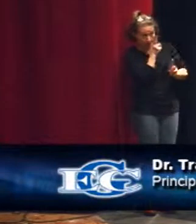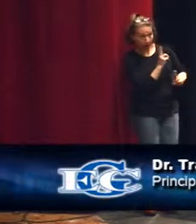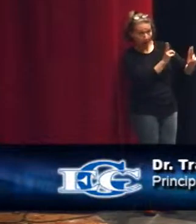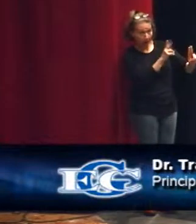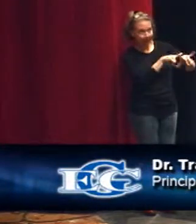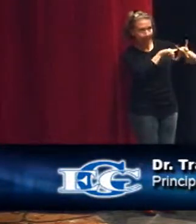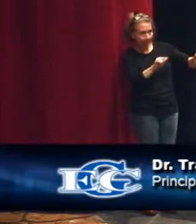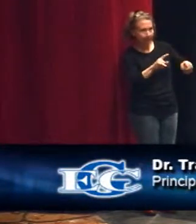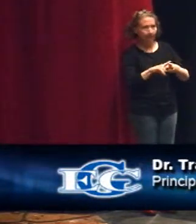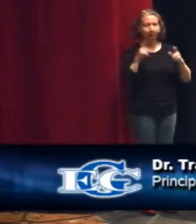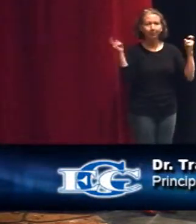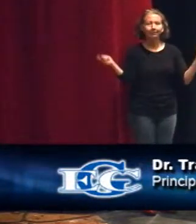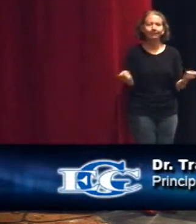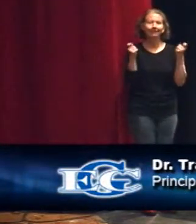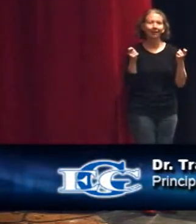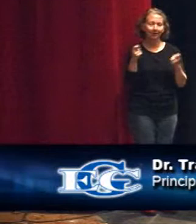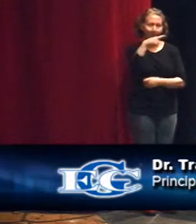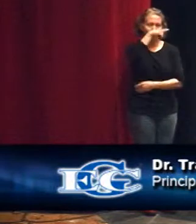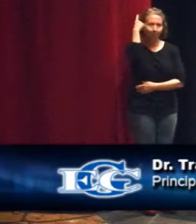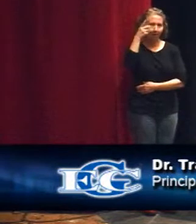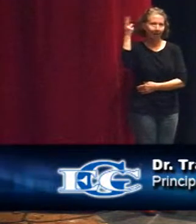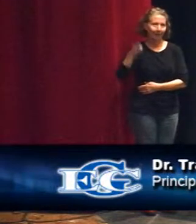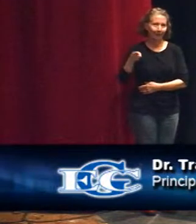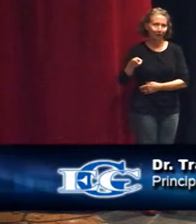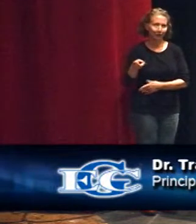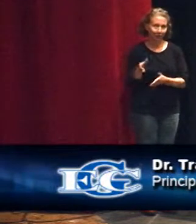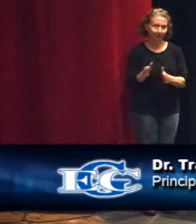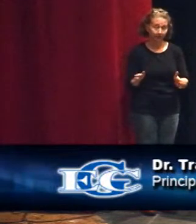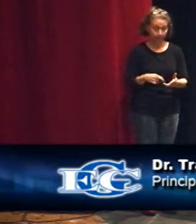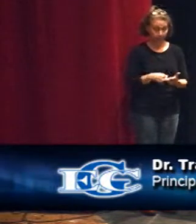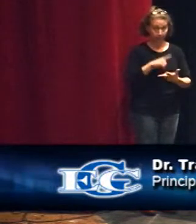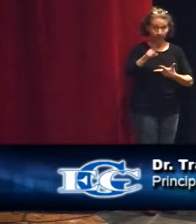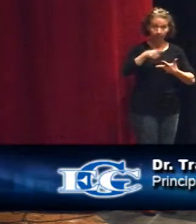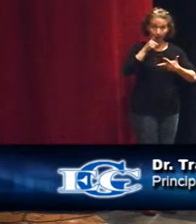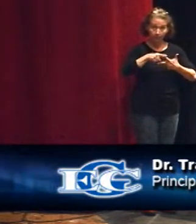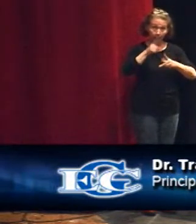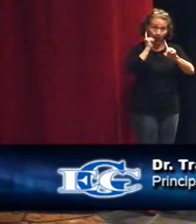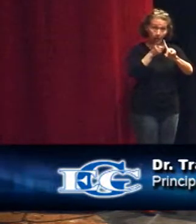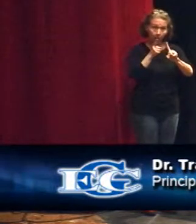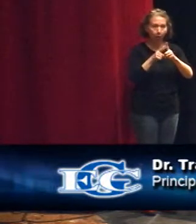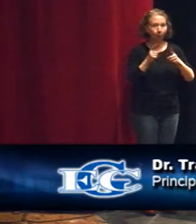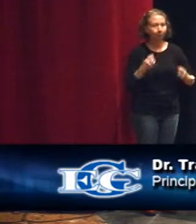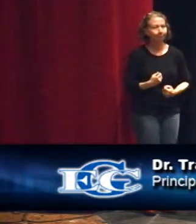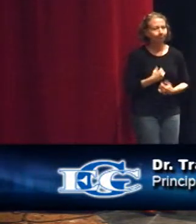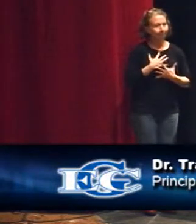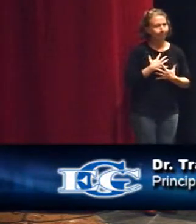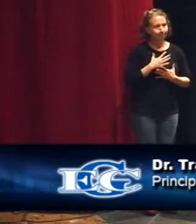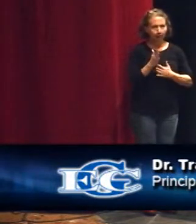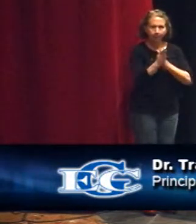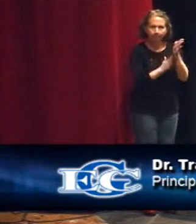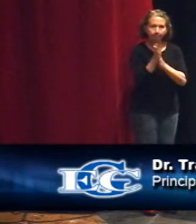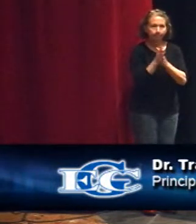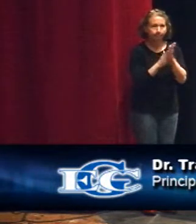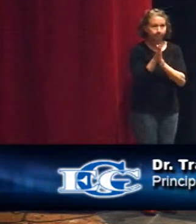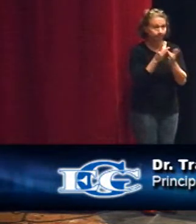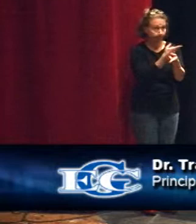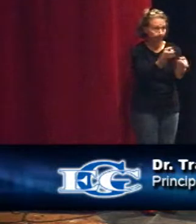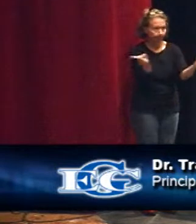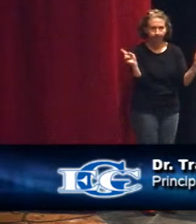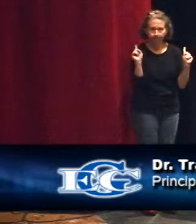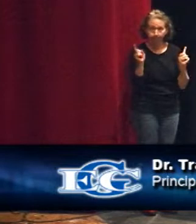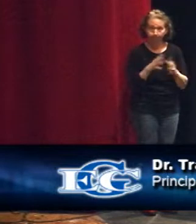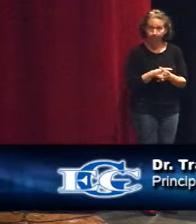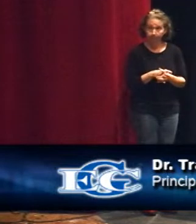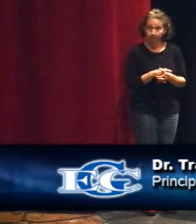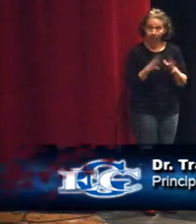celebrate Black history. Another objective is to inspire and motivate. I hope today will be